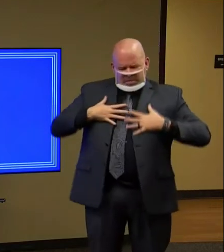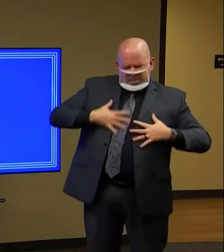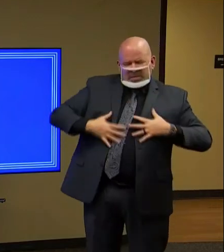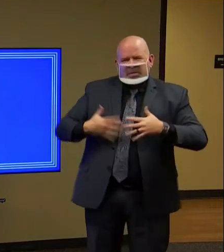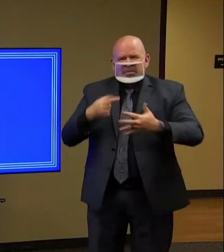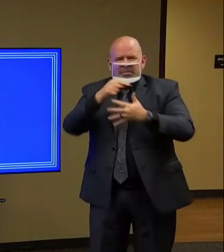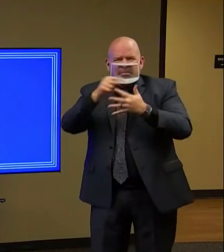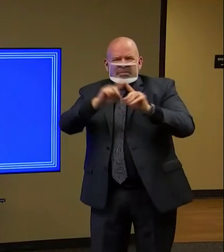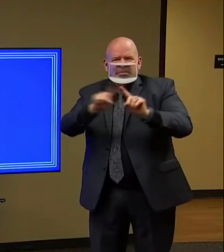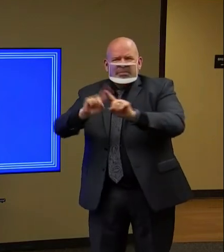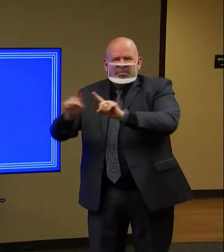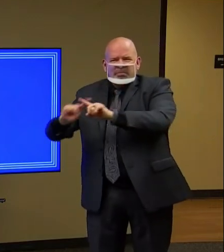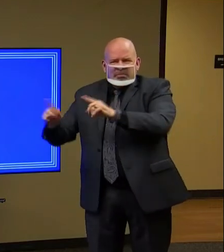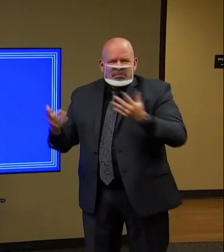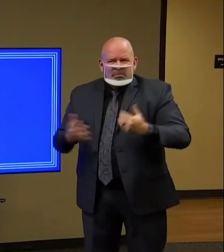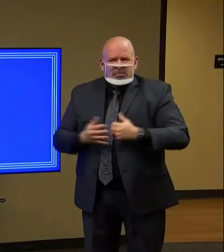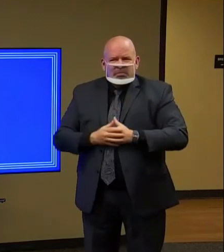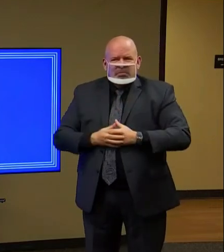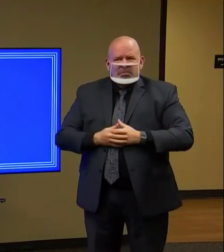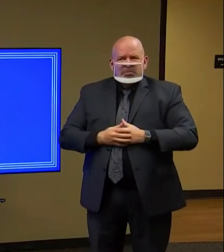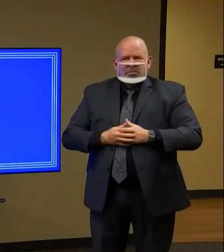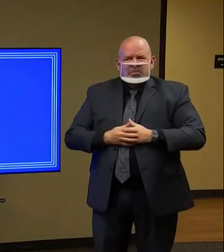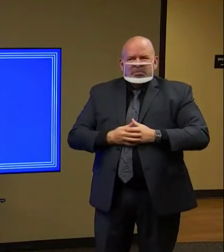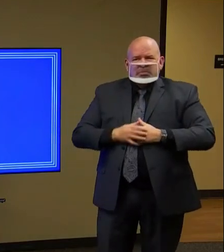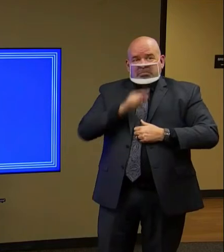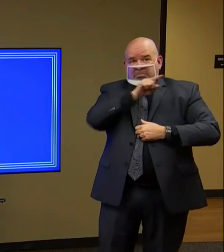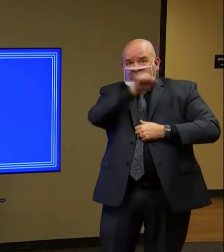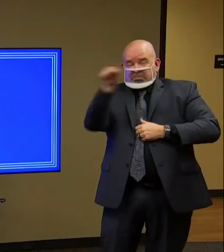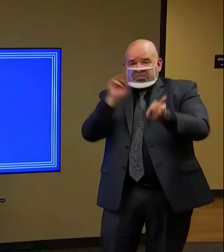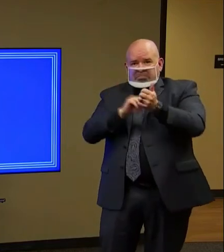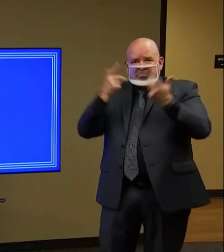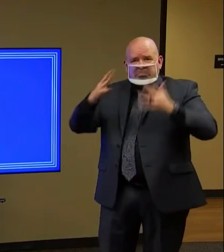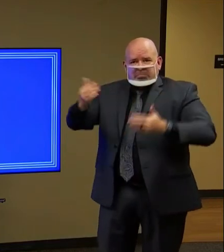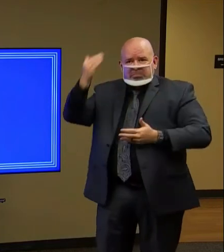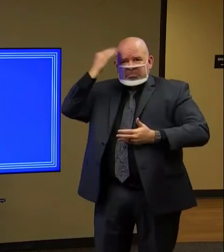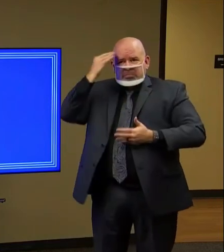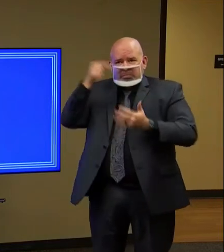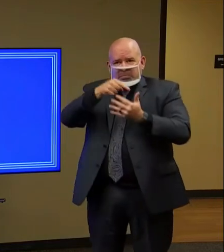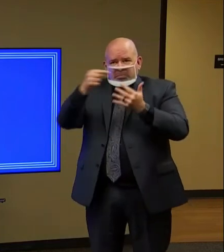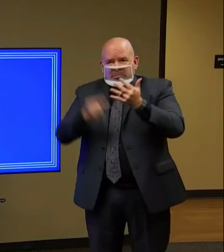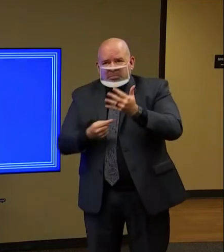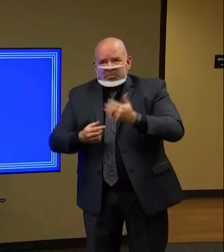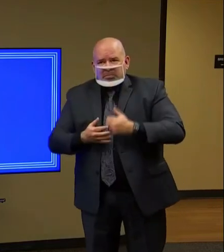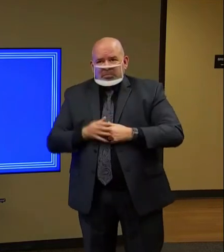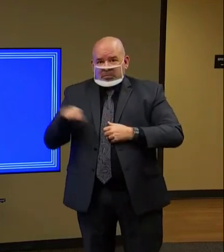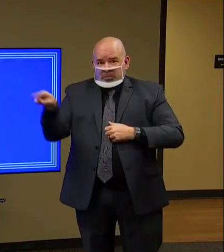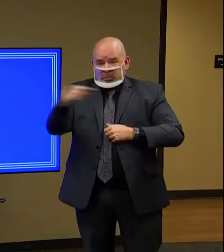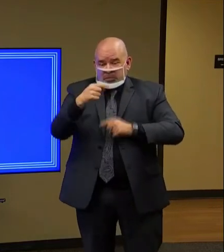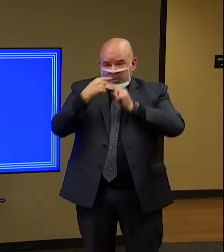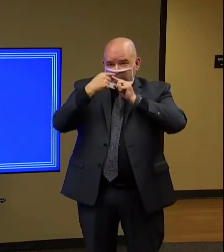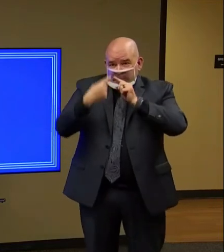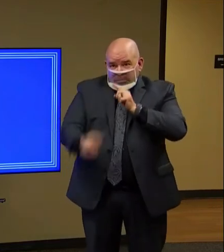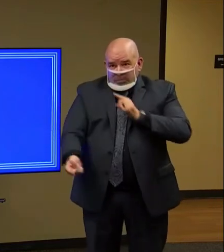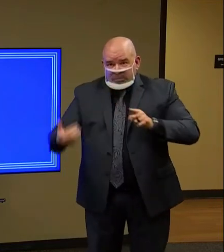and most of them already know this, they have allergic reactions to stable agents and